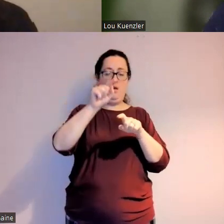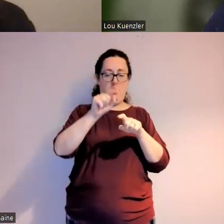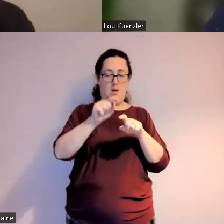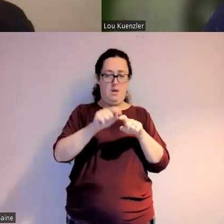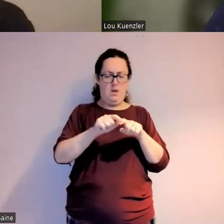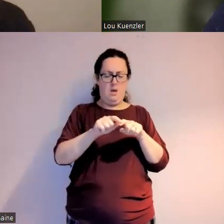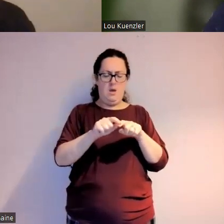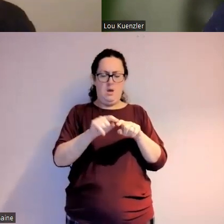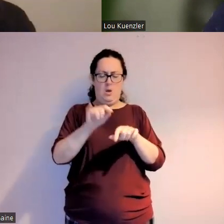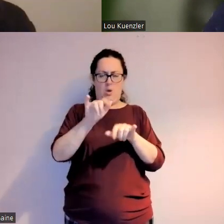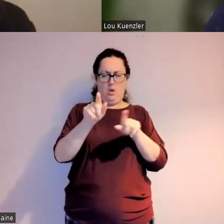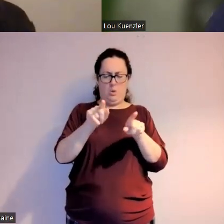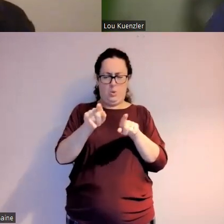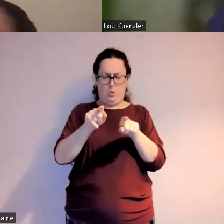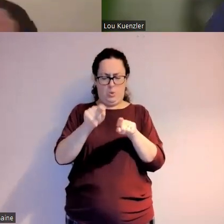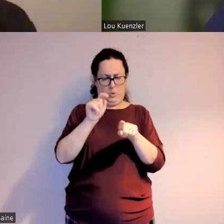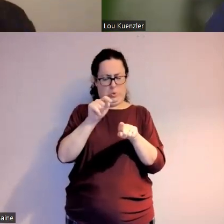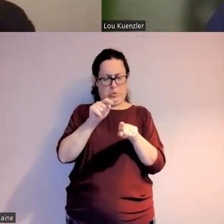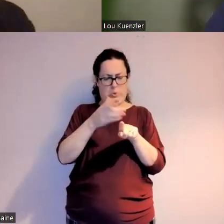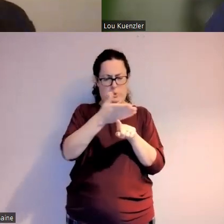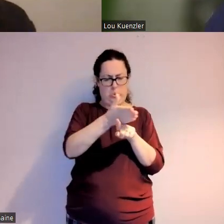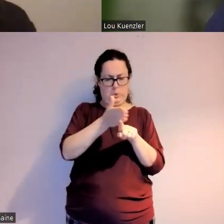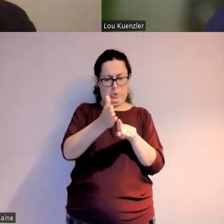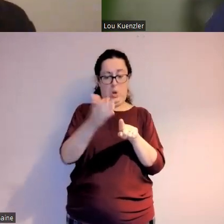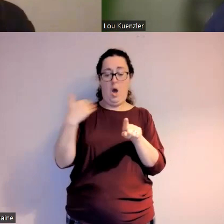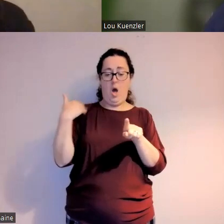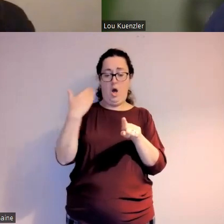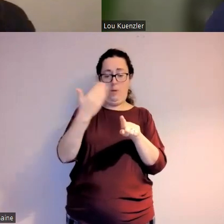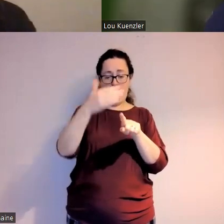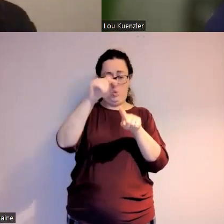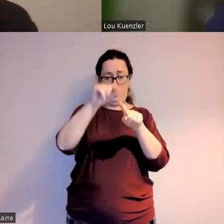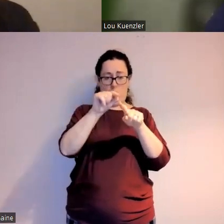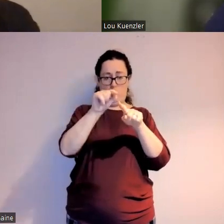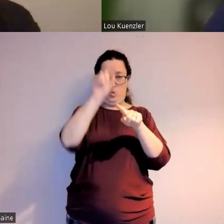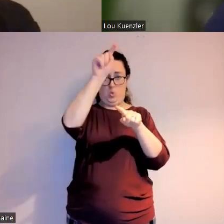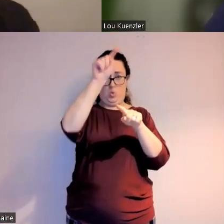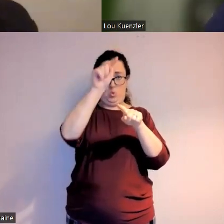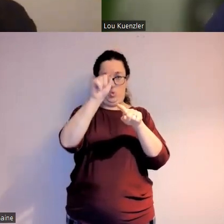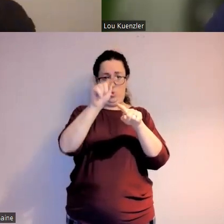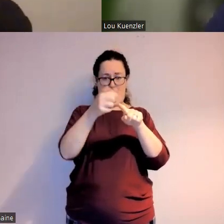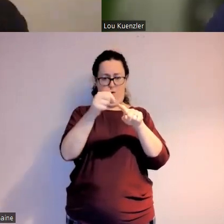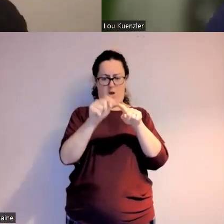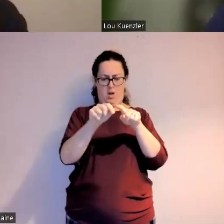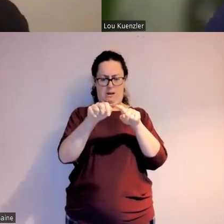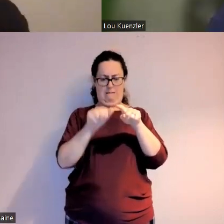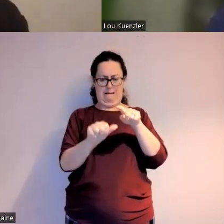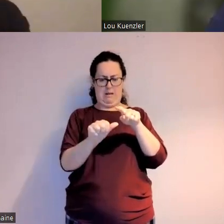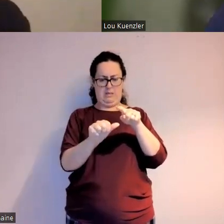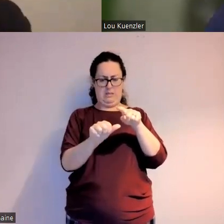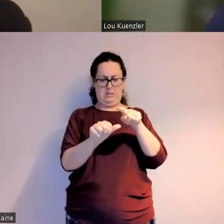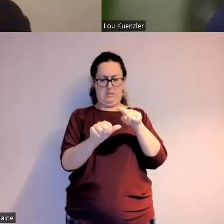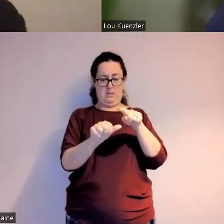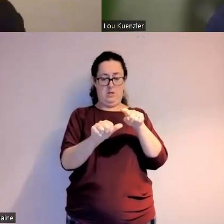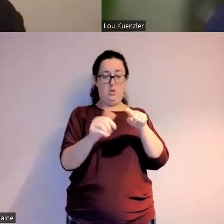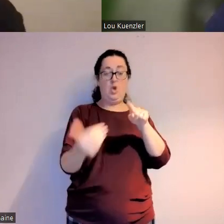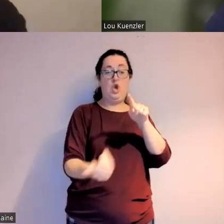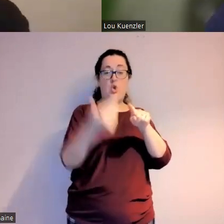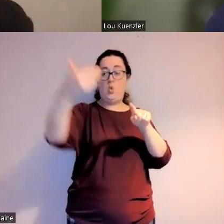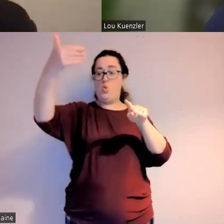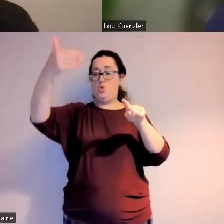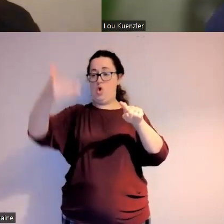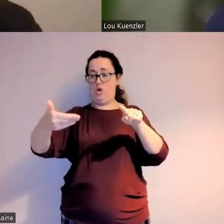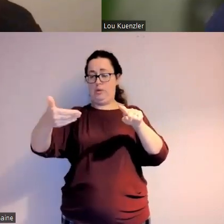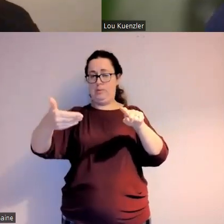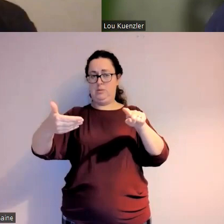not sure which way to go here. I know up till now is okay, but I'm not sure the next bit. And then I'll do another document, if that makes sense,